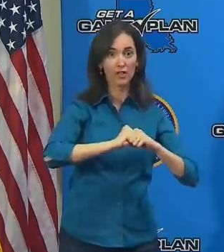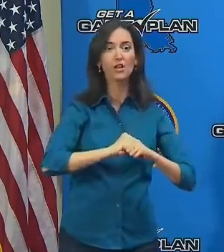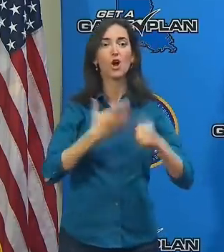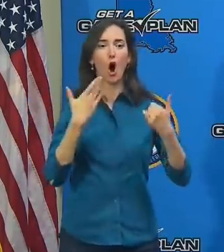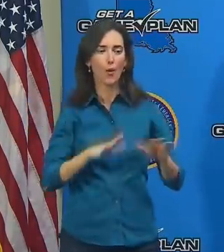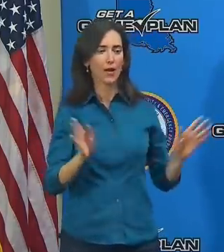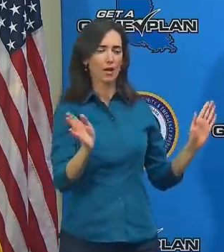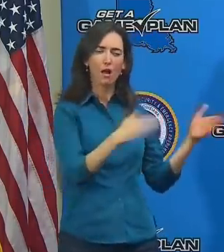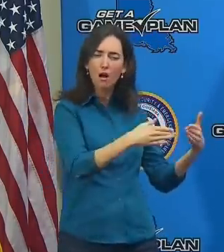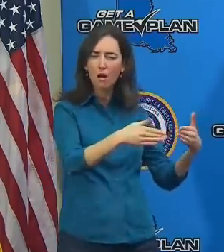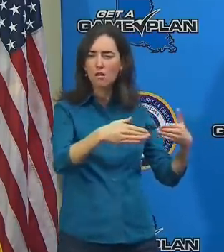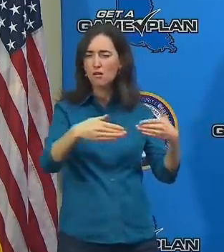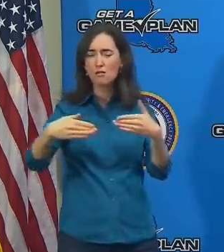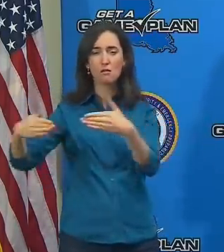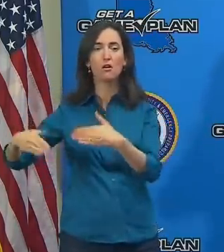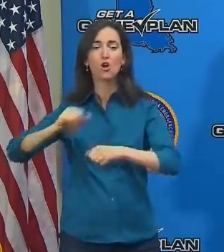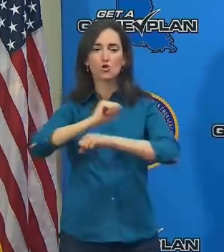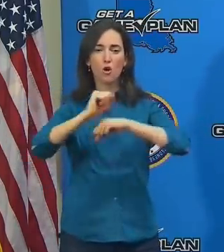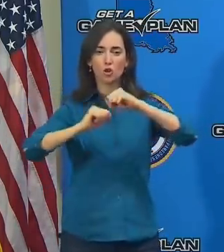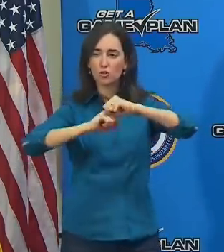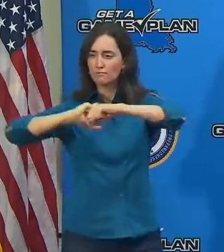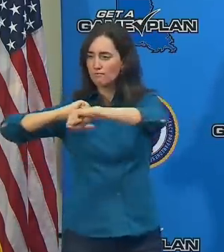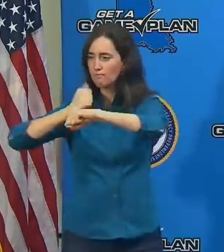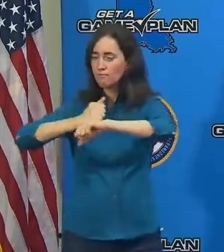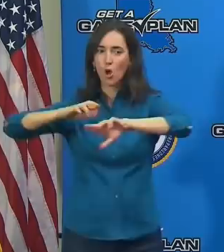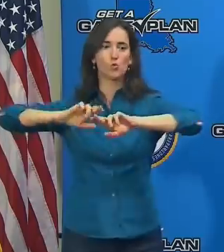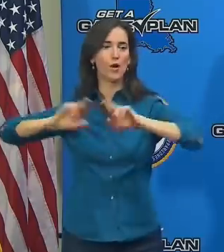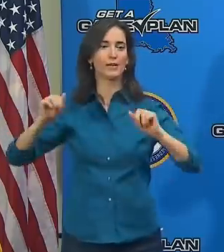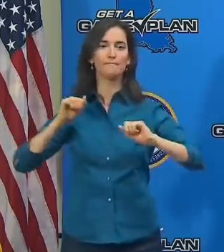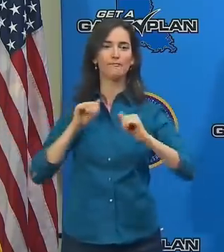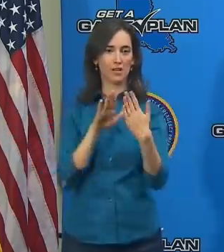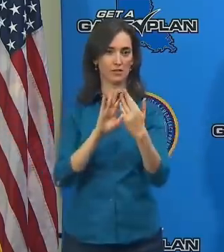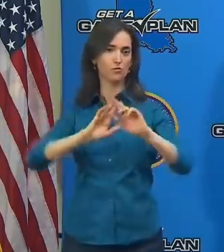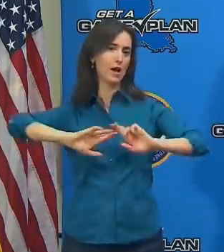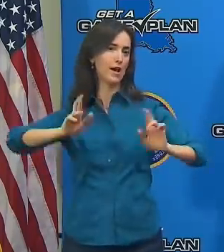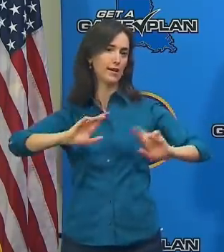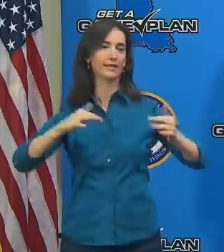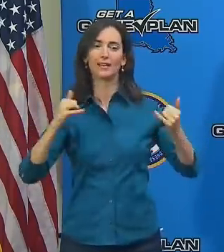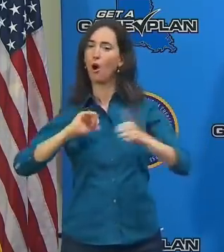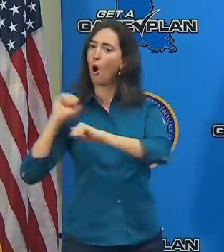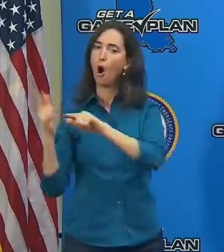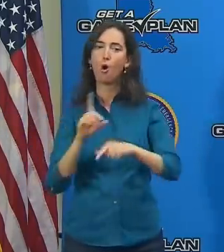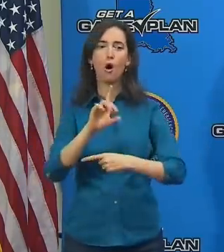completely closed, and all structures are fully operational at this time.